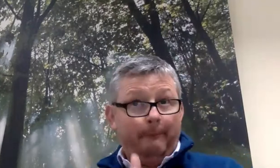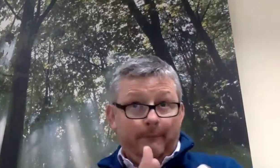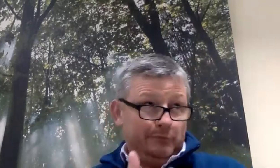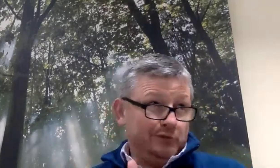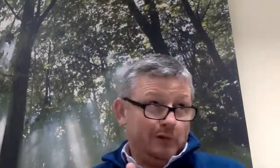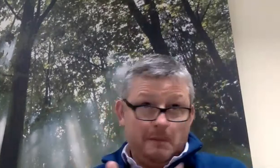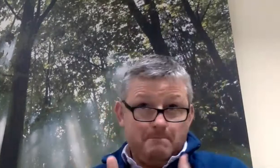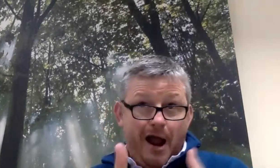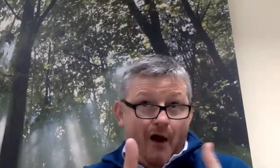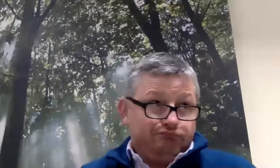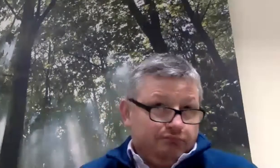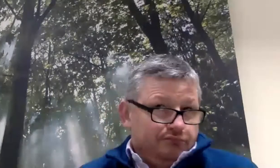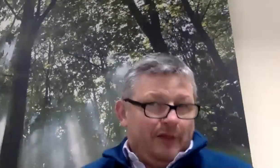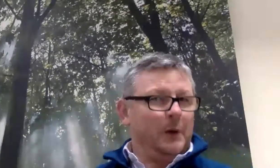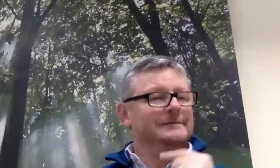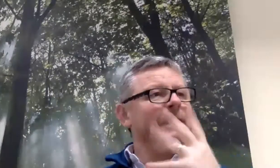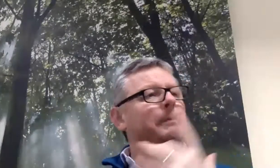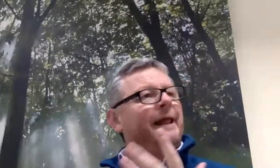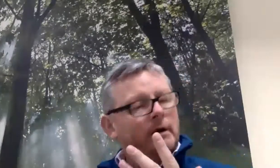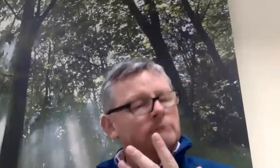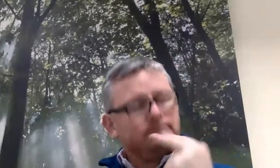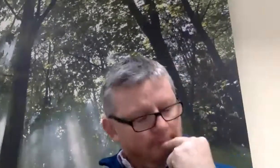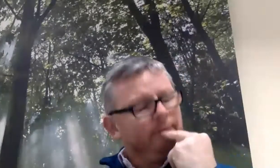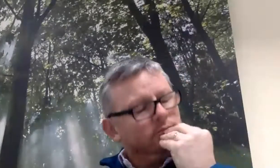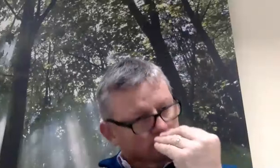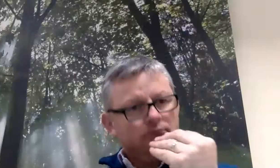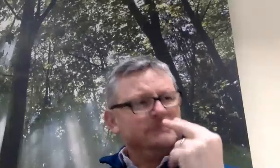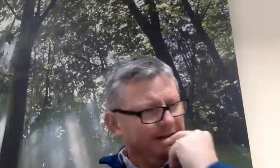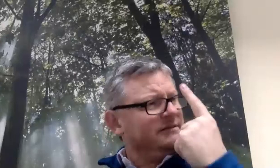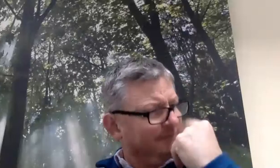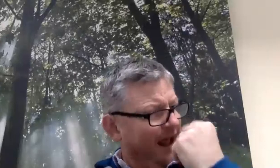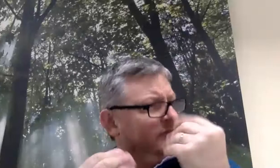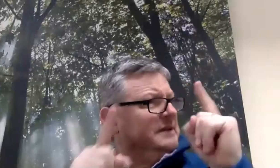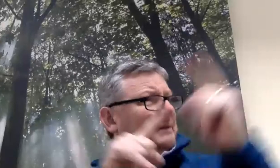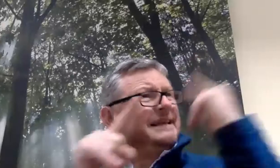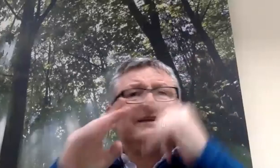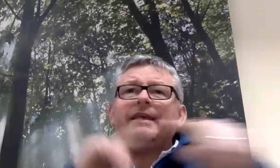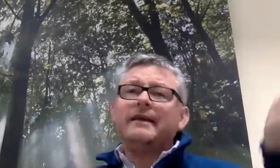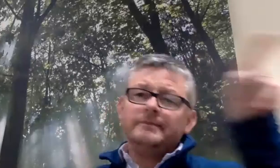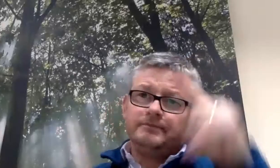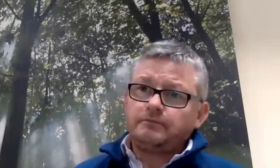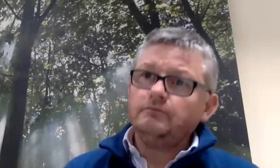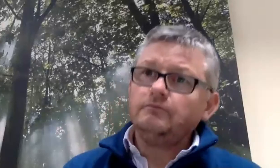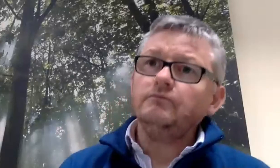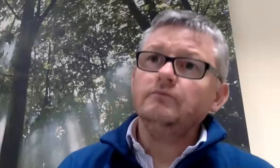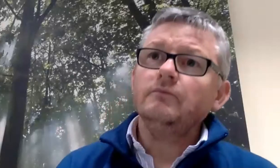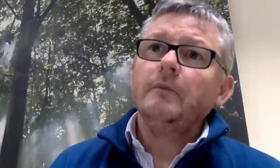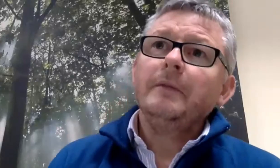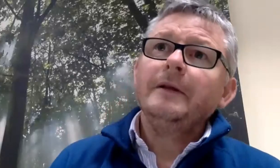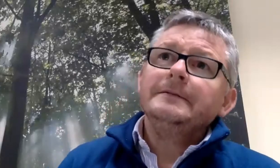department within ITV because many deaf and disabled people have difficulties in terms of accessing employment. But as a department